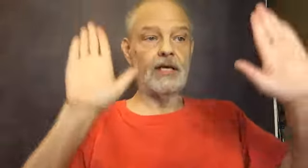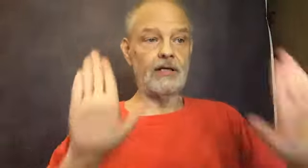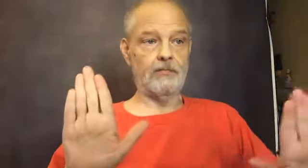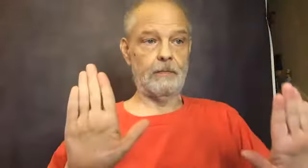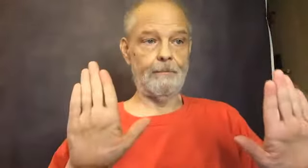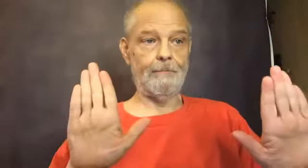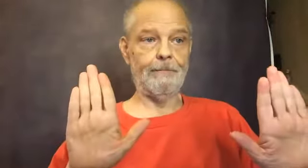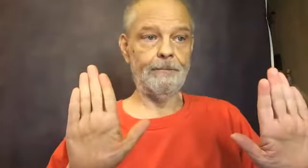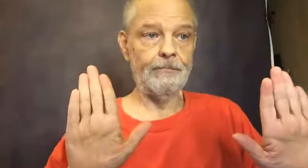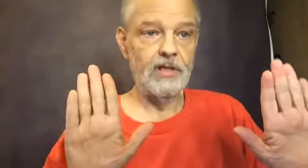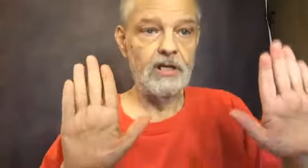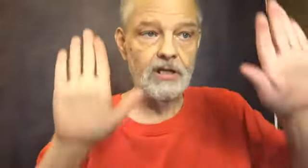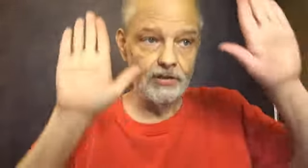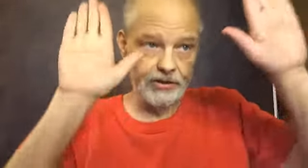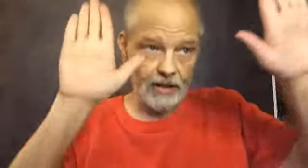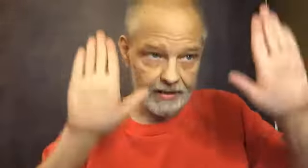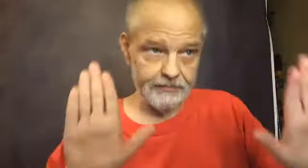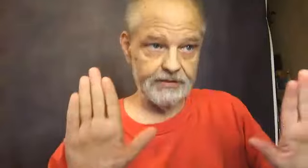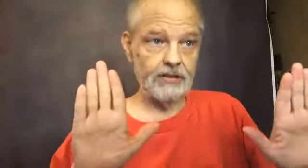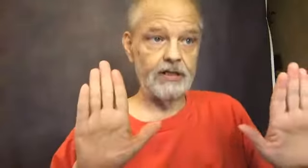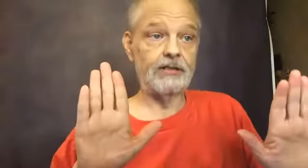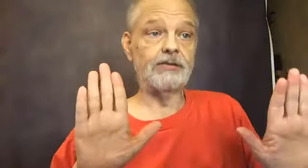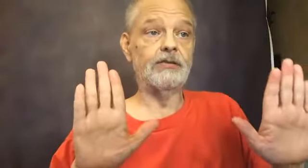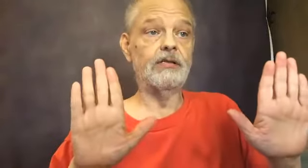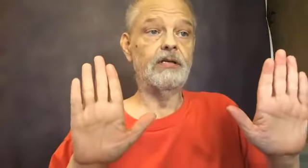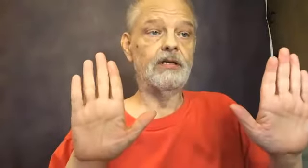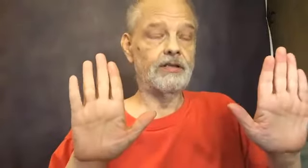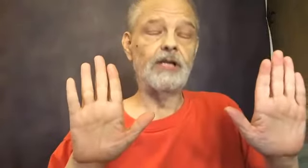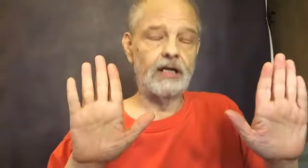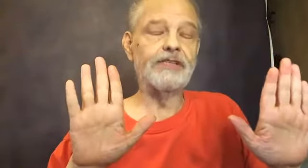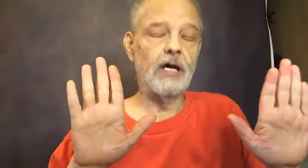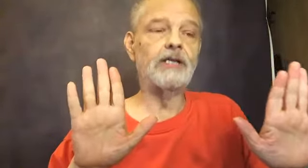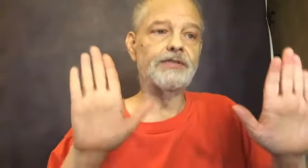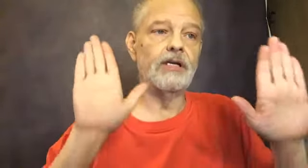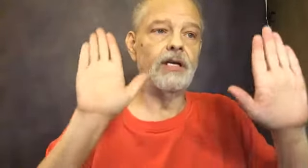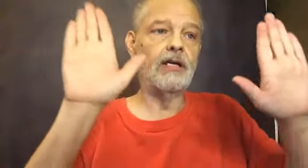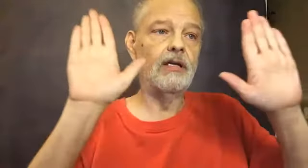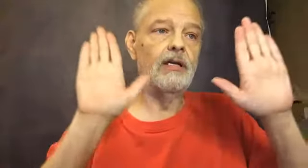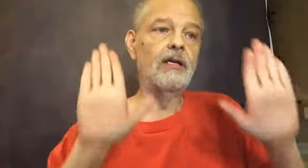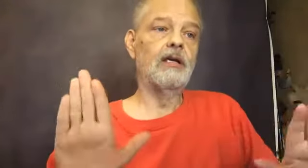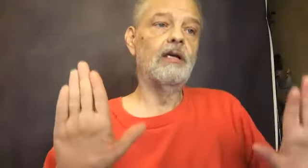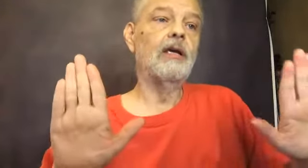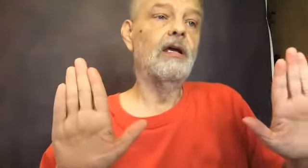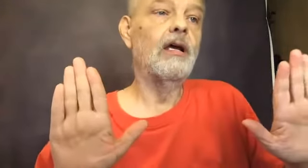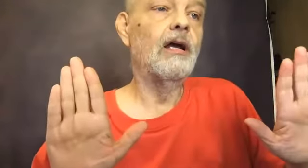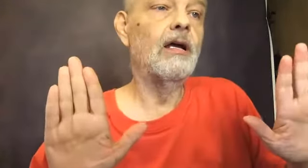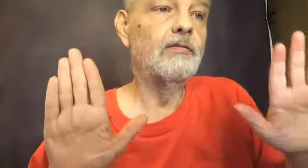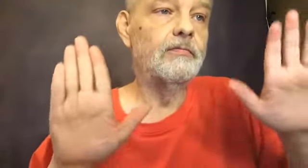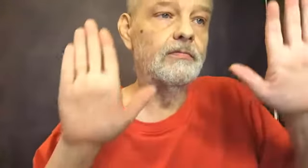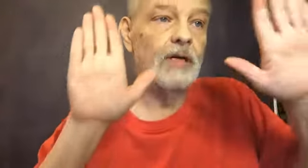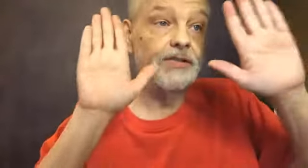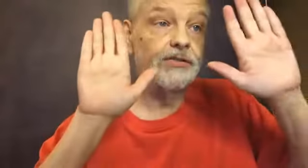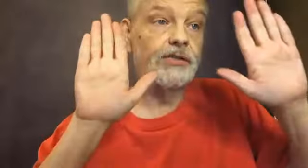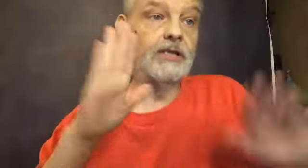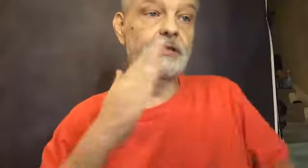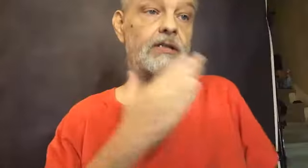Sunday, there's a lot of different Sundays. There's a lot of different signs for Sunday. My sister signed Sunday.